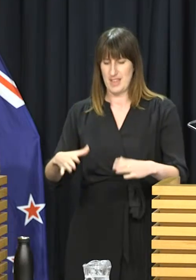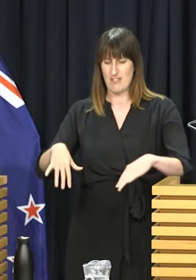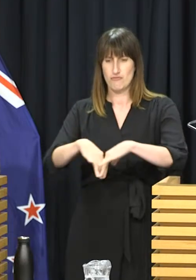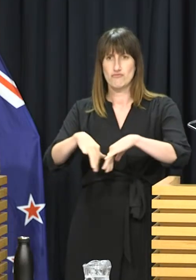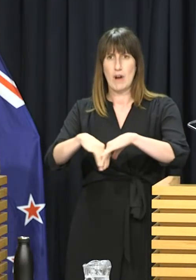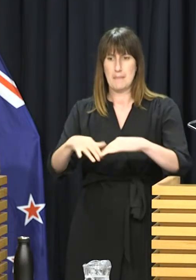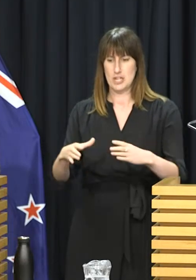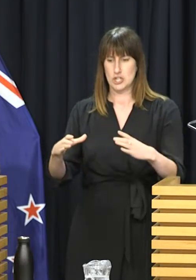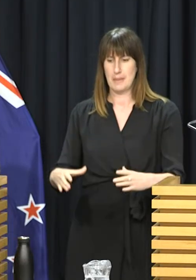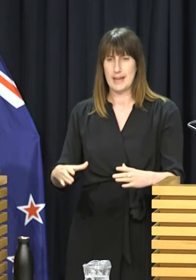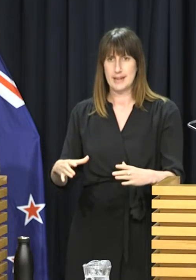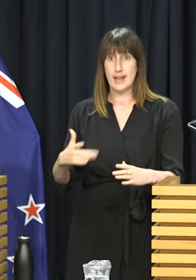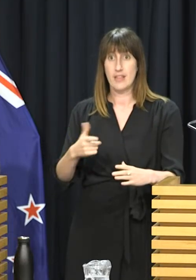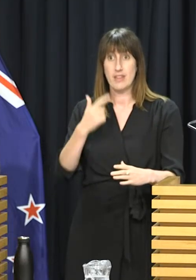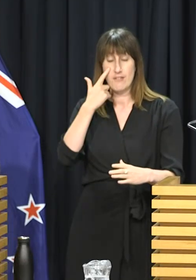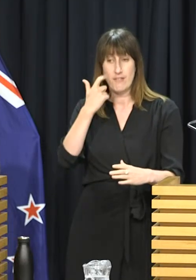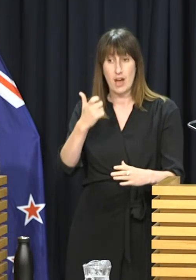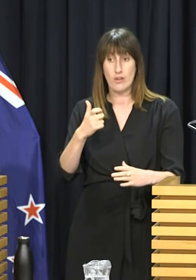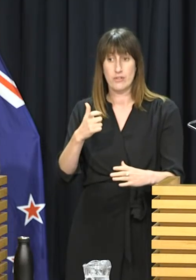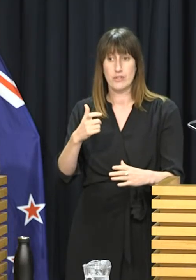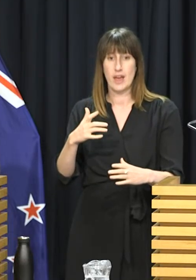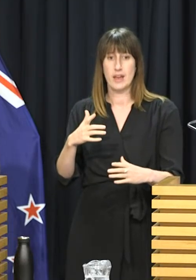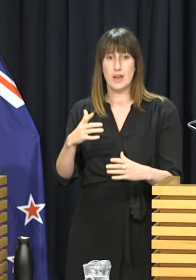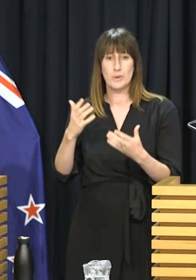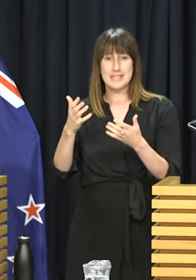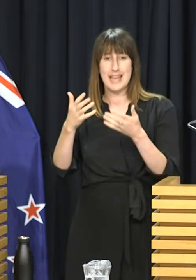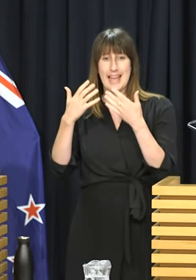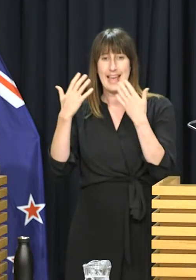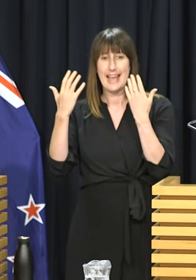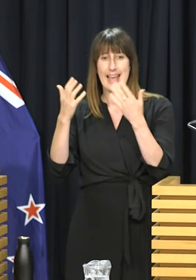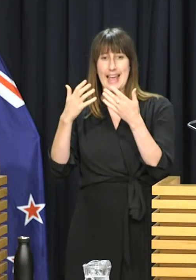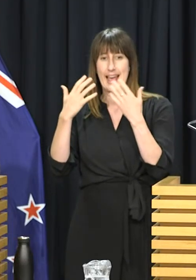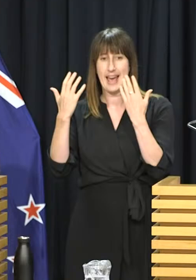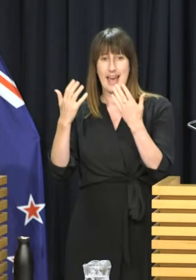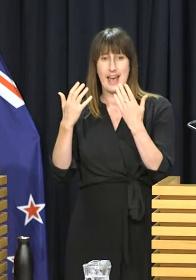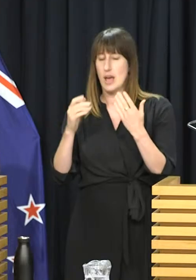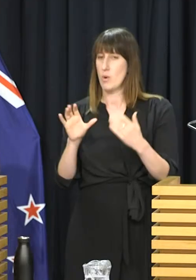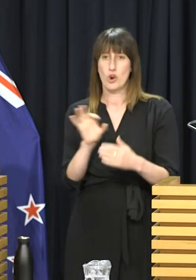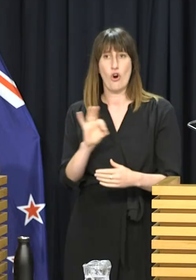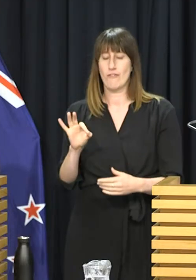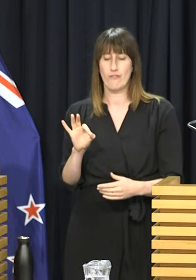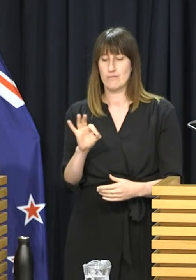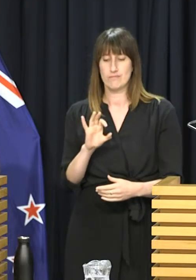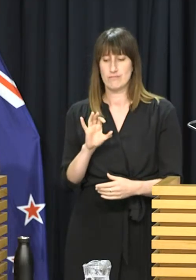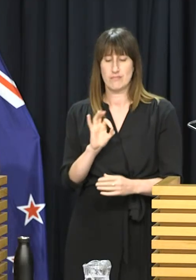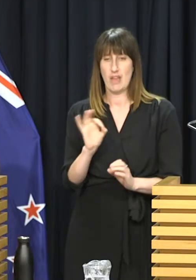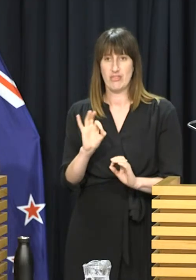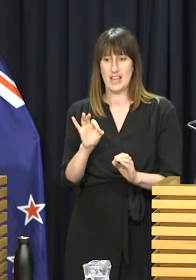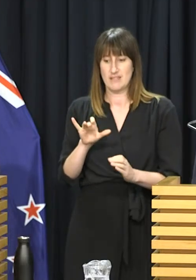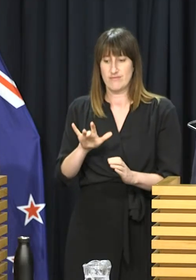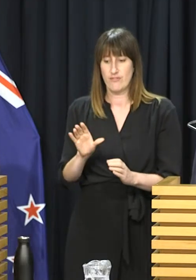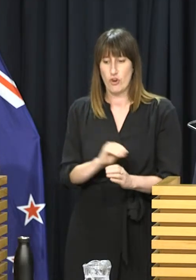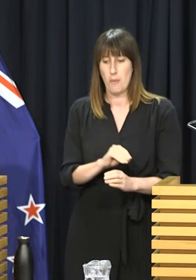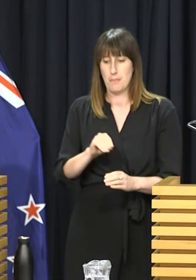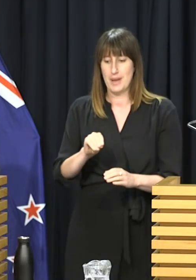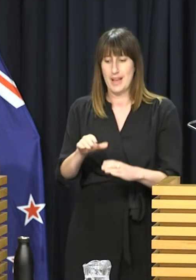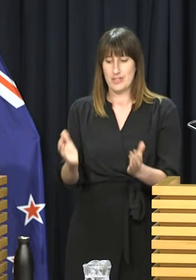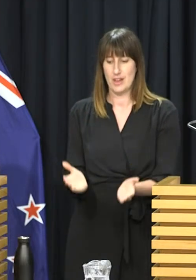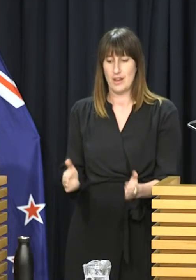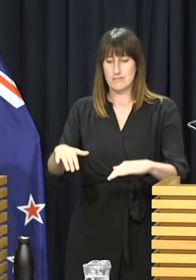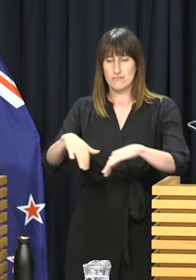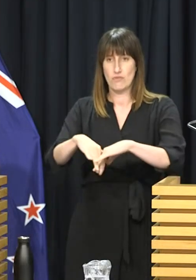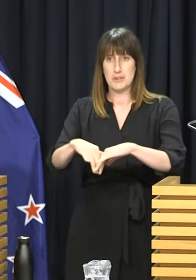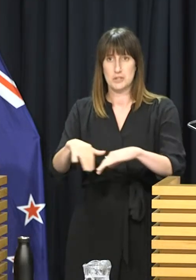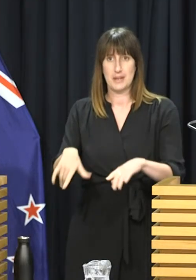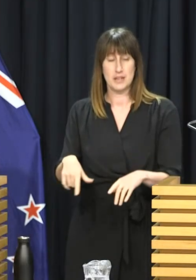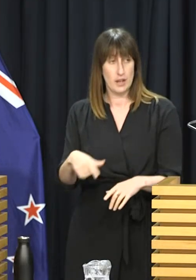that was the sort of vector for transmission, not the bin lid and surface infection. Have you read that study, and what were your thoughts on it?